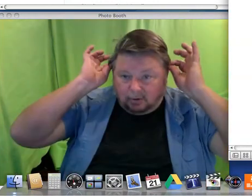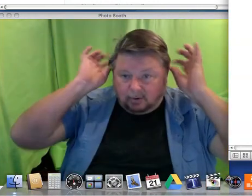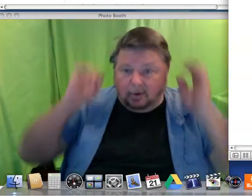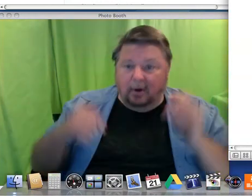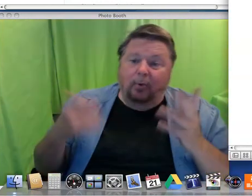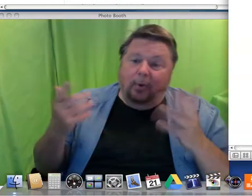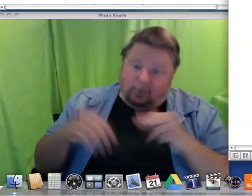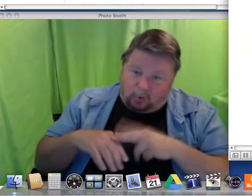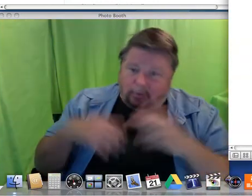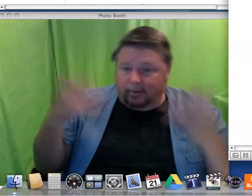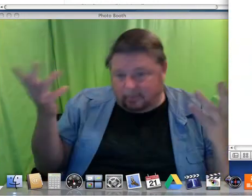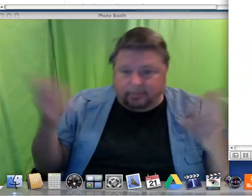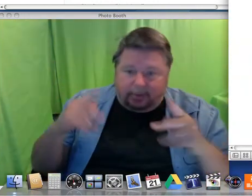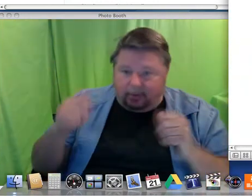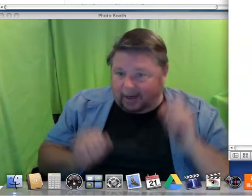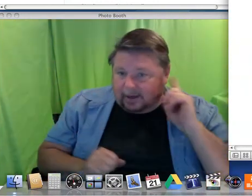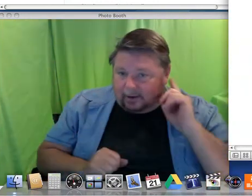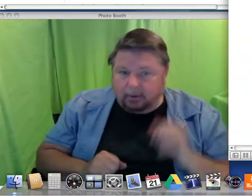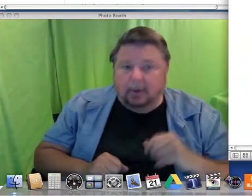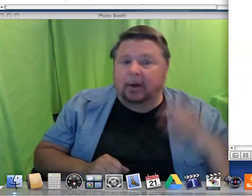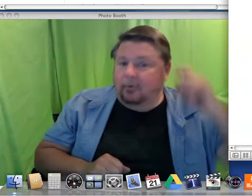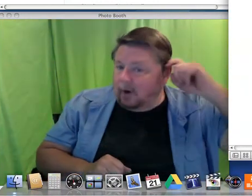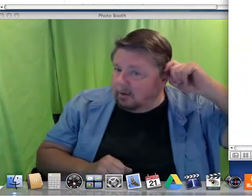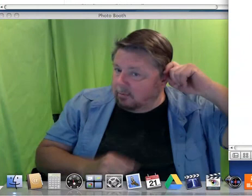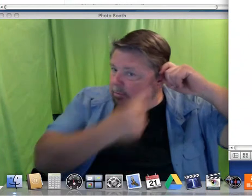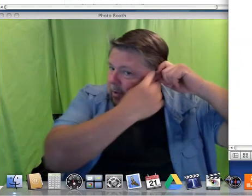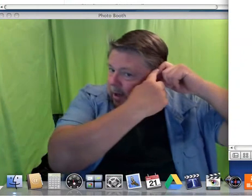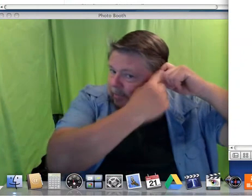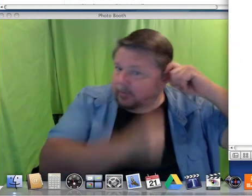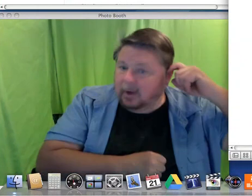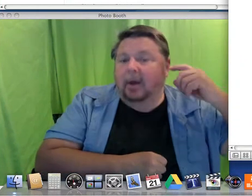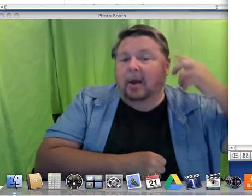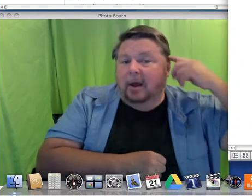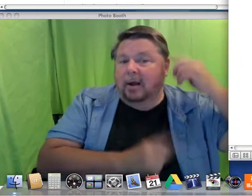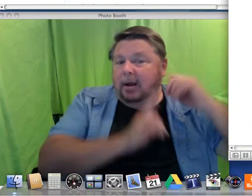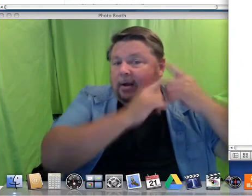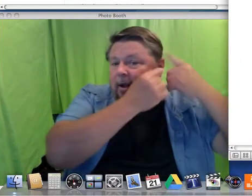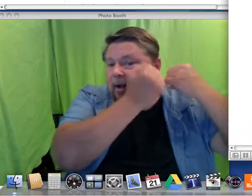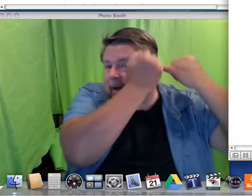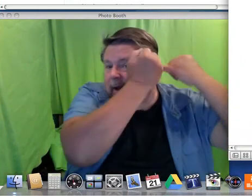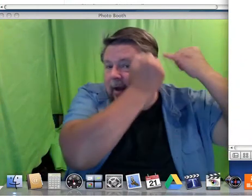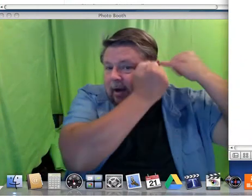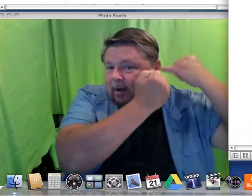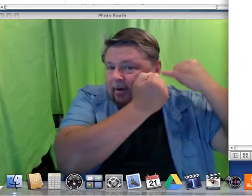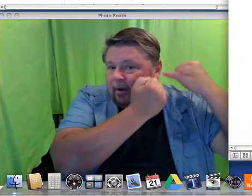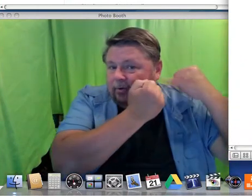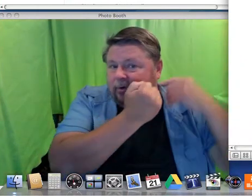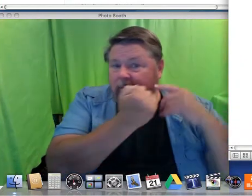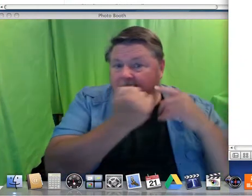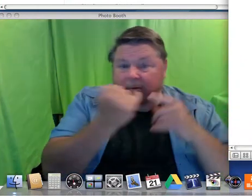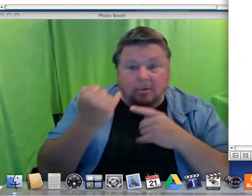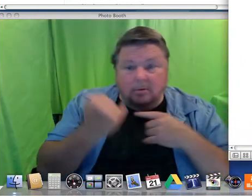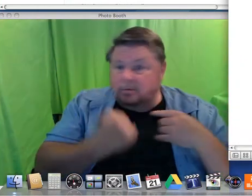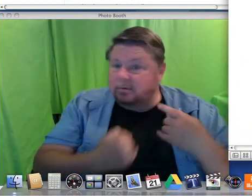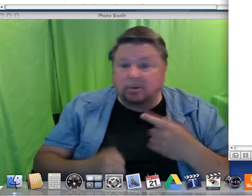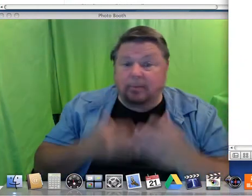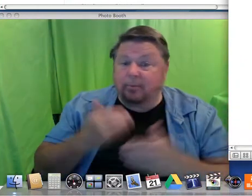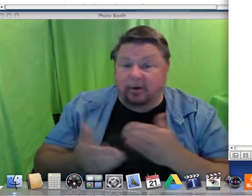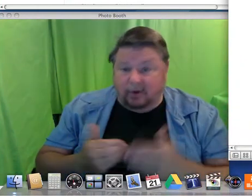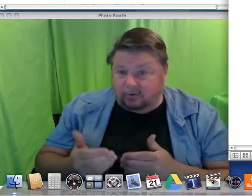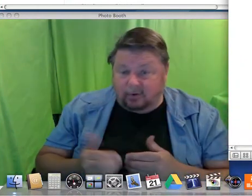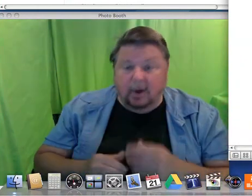ear, where normal people can hear, right? Okay. And then the line goes to